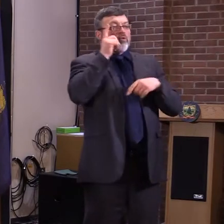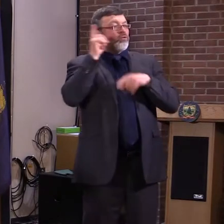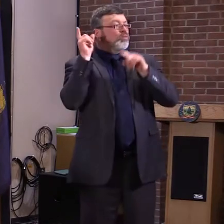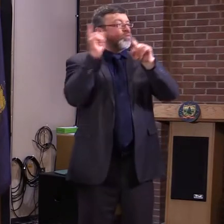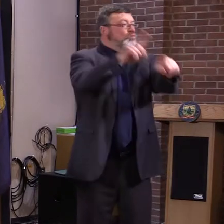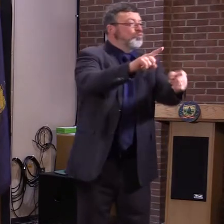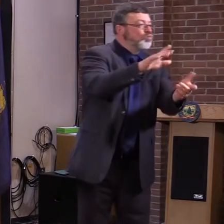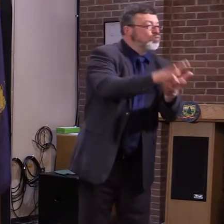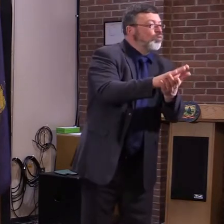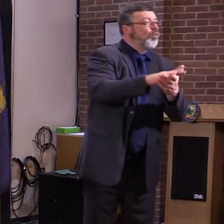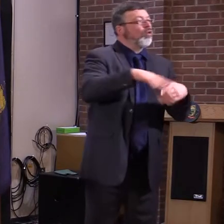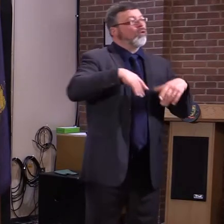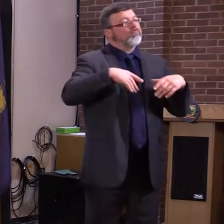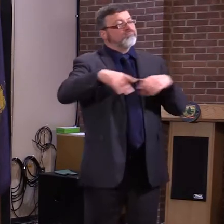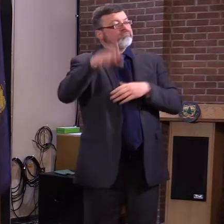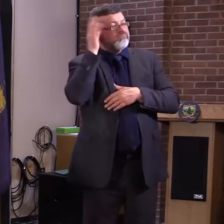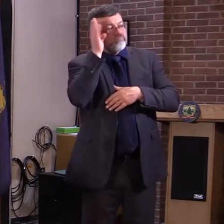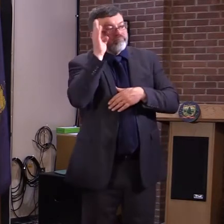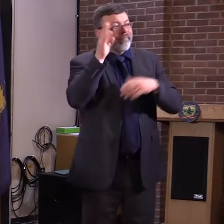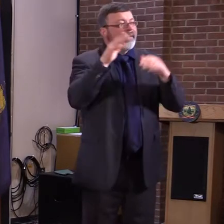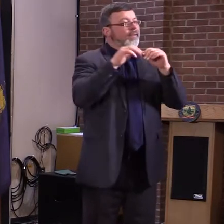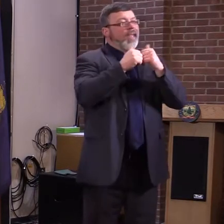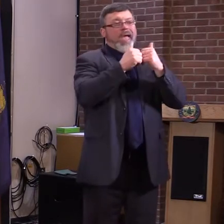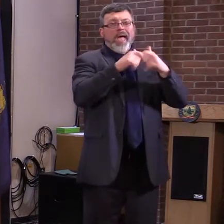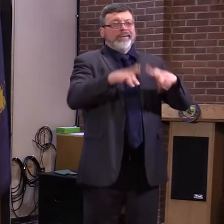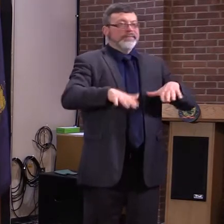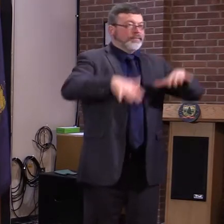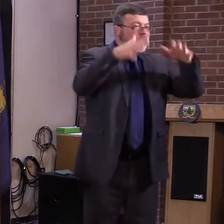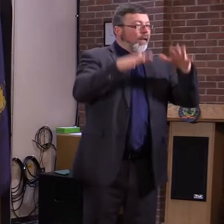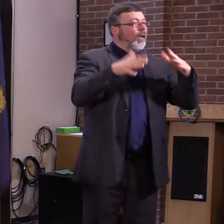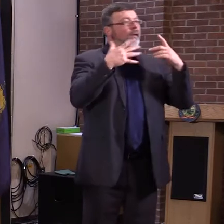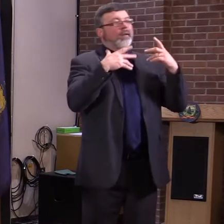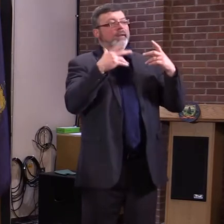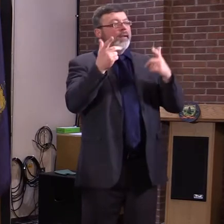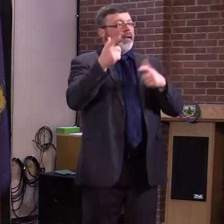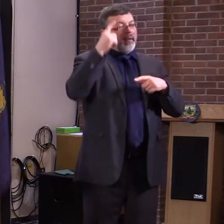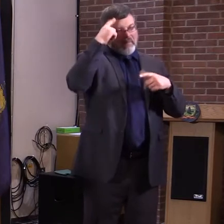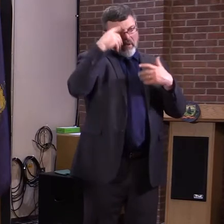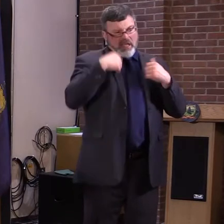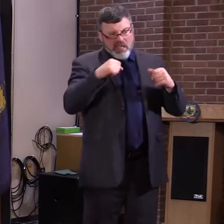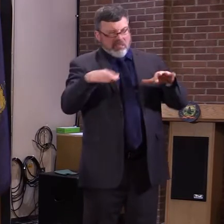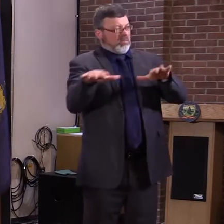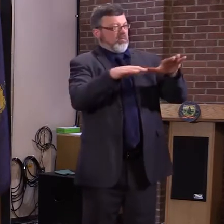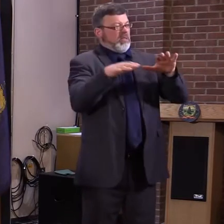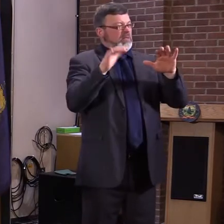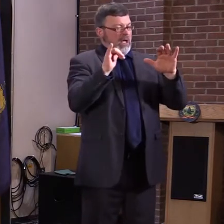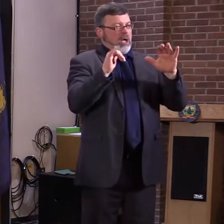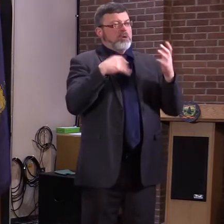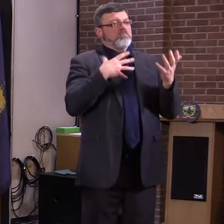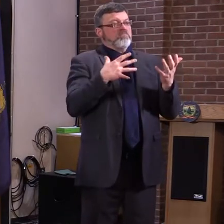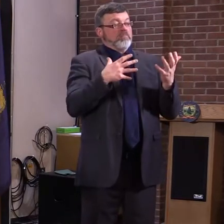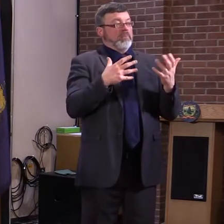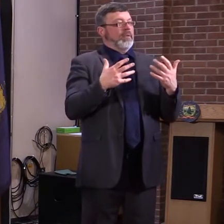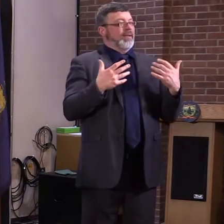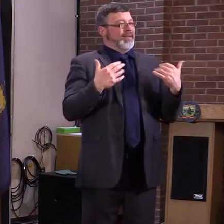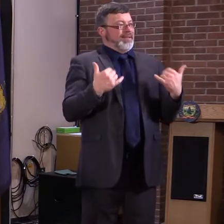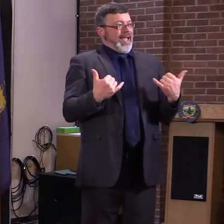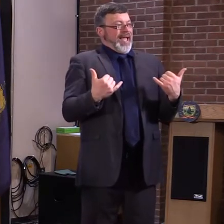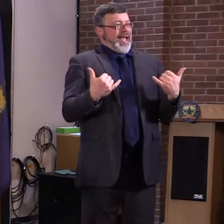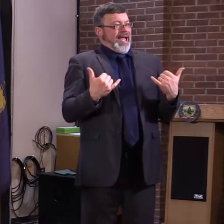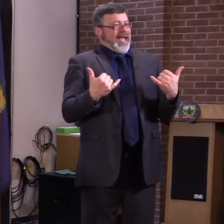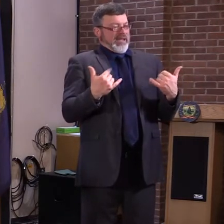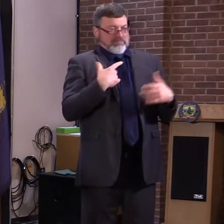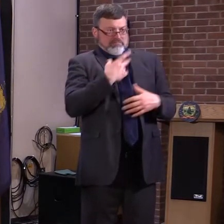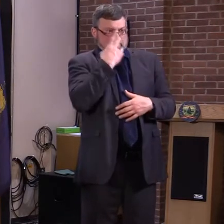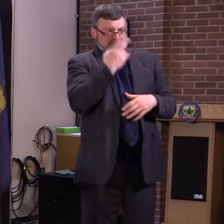around anxiety, just heightened anxiety levels. And I don't know if that qualifies as a mental health issue per se, but we certainly think there's increased anxiety,